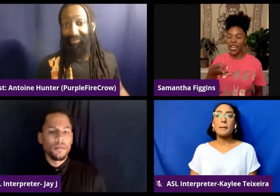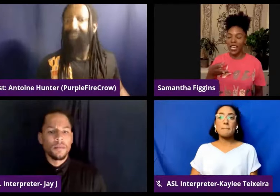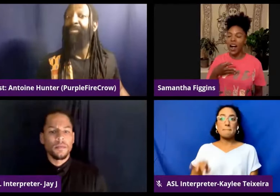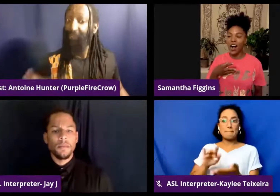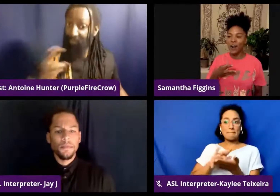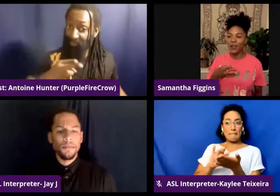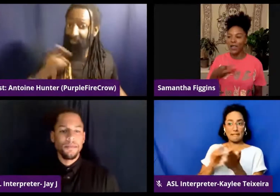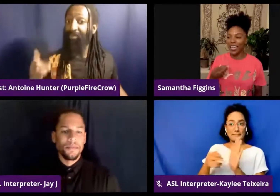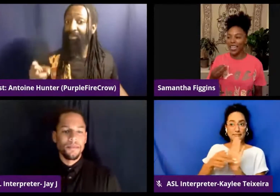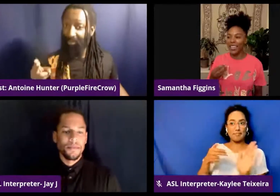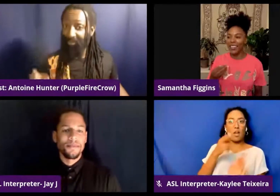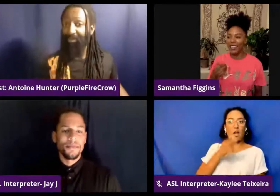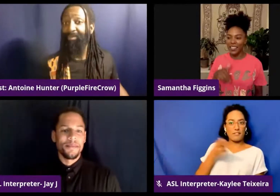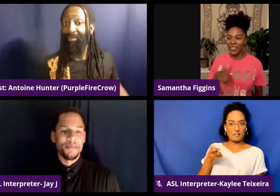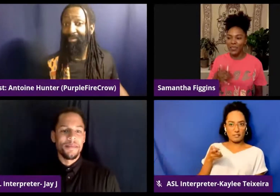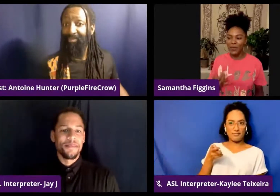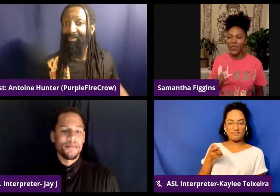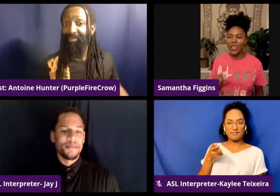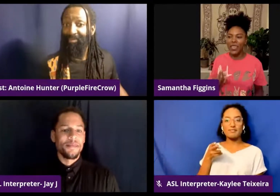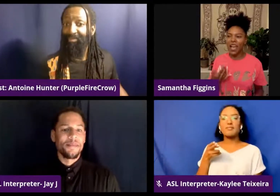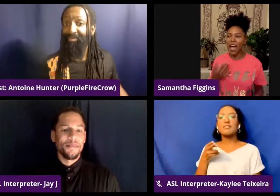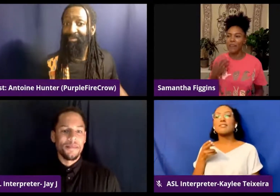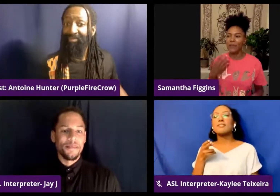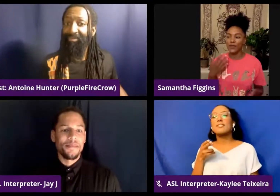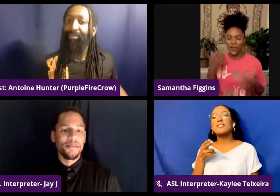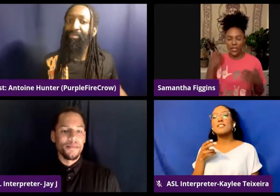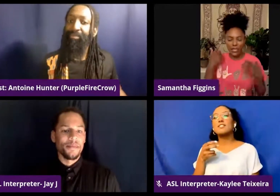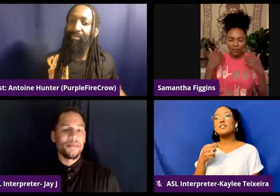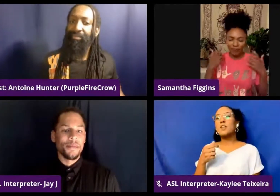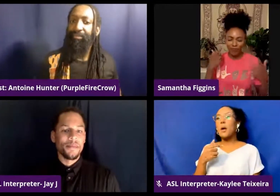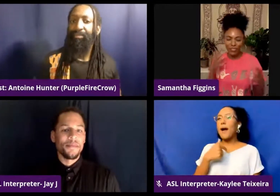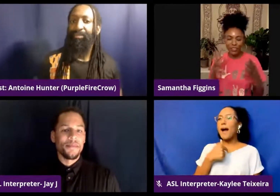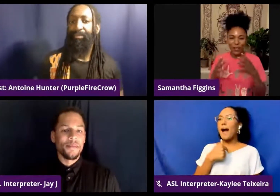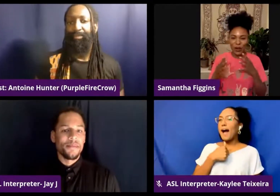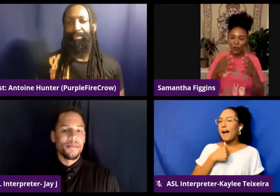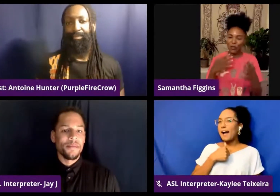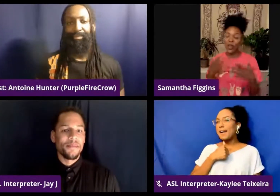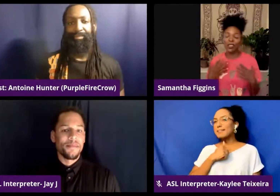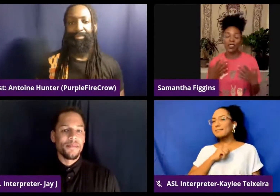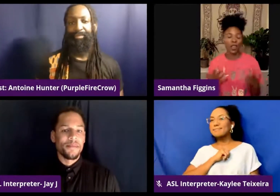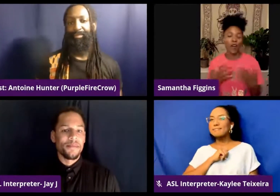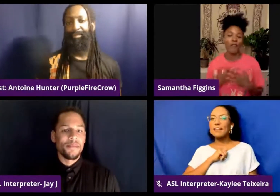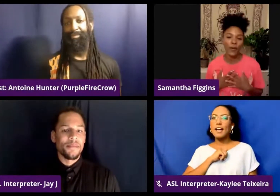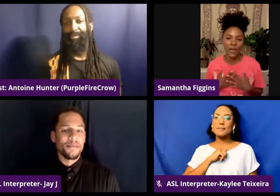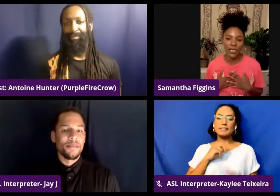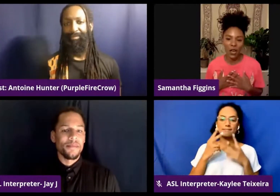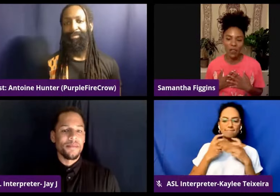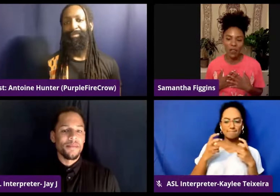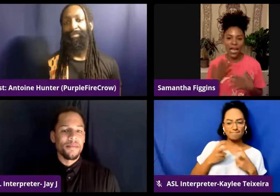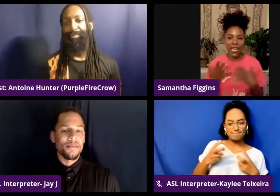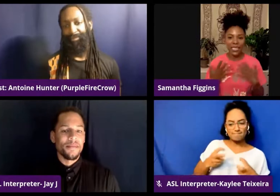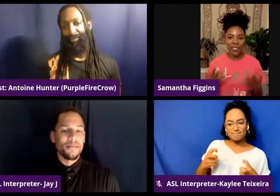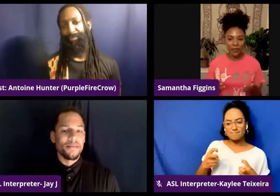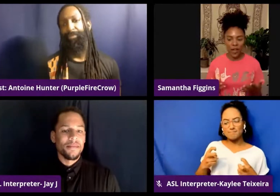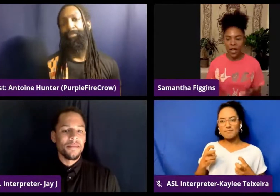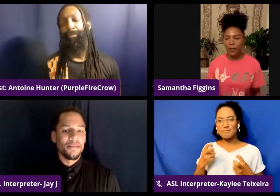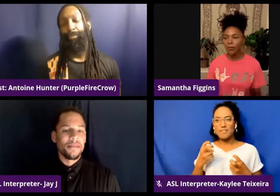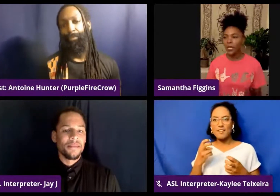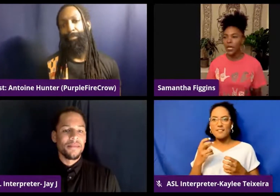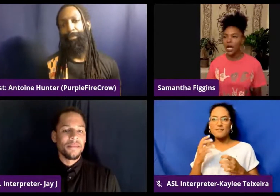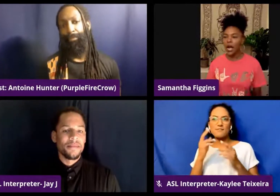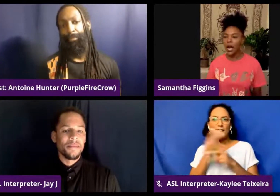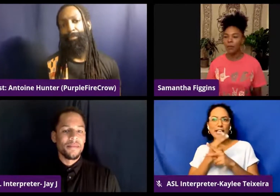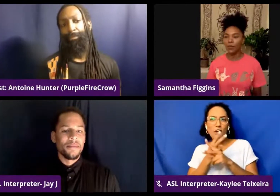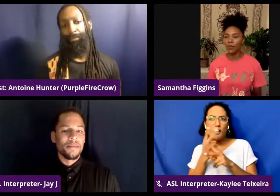hearing. And that's something I've been really, you know, trying to discover for myself where I